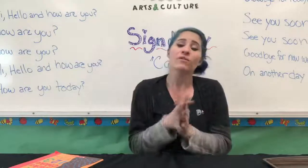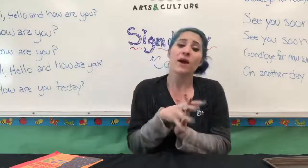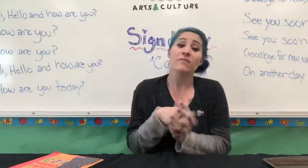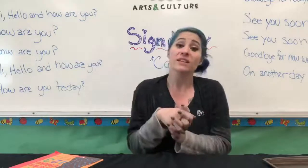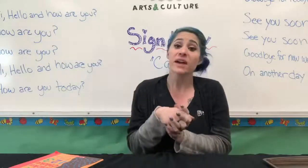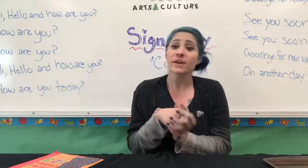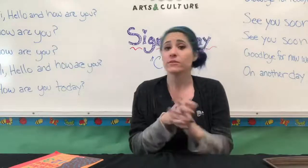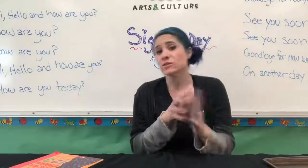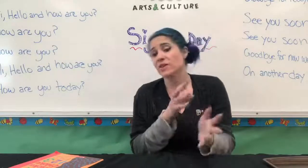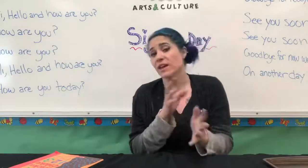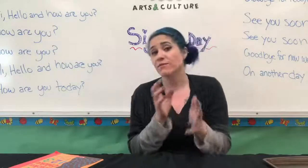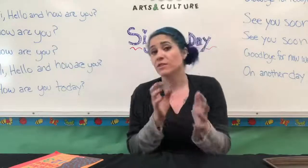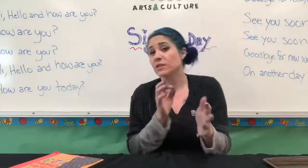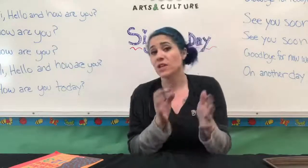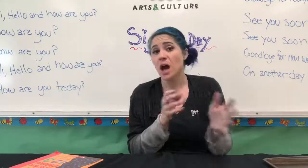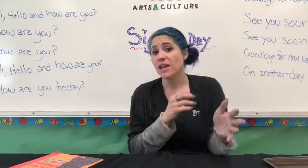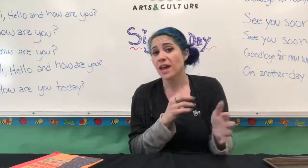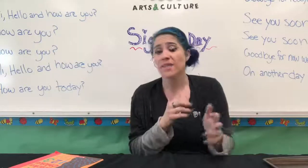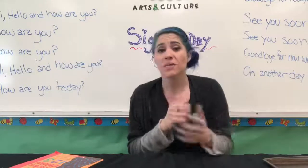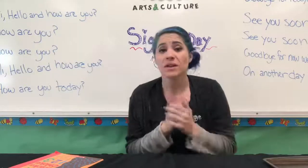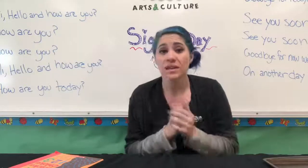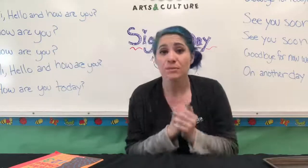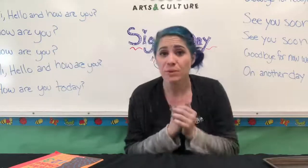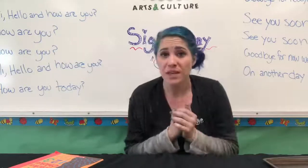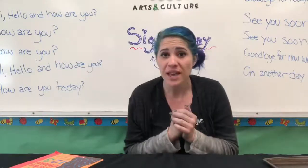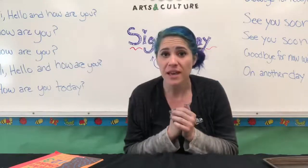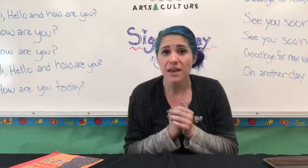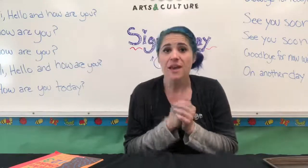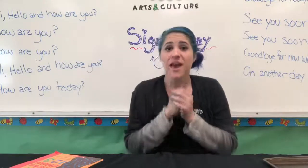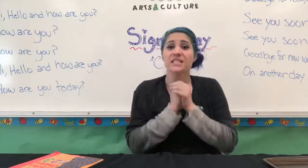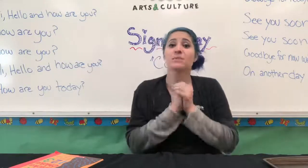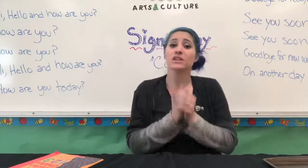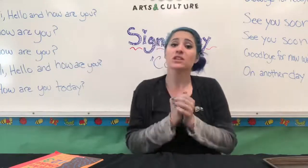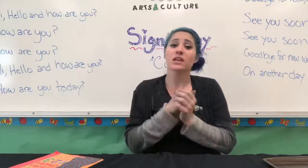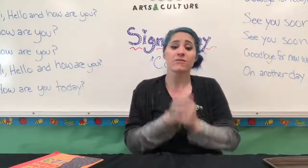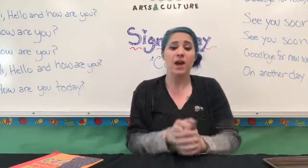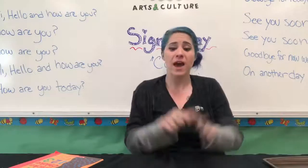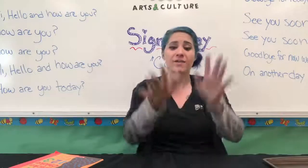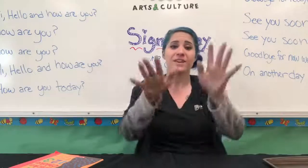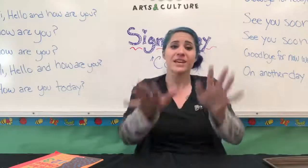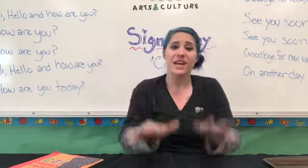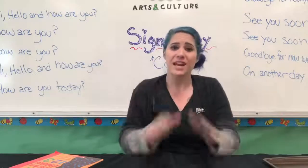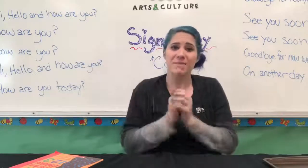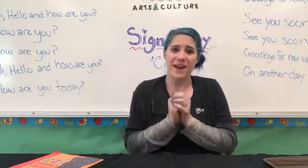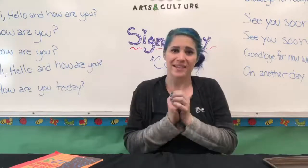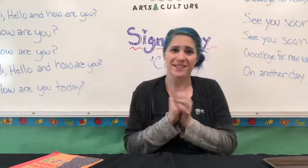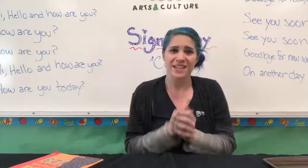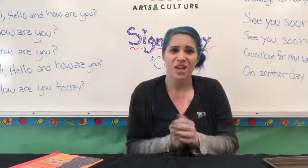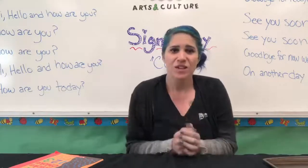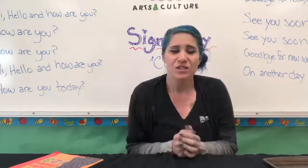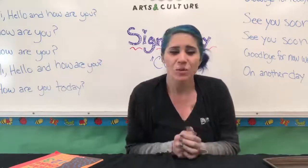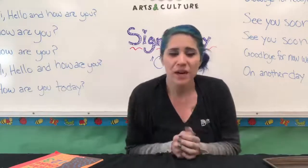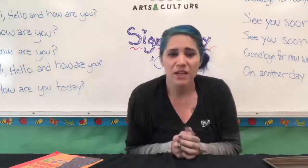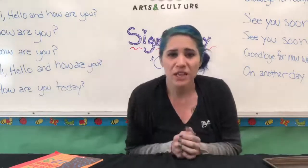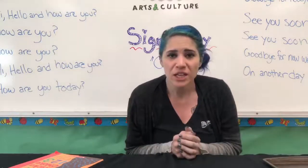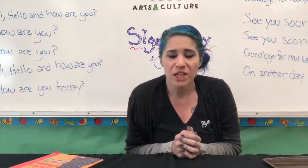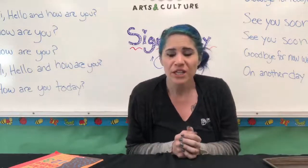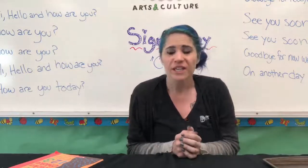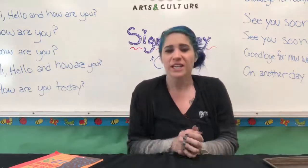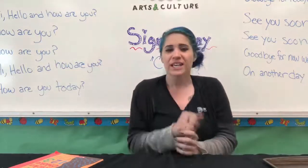have any toddlers who can't fully talk yet and they want to communicate, especially if you have any pets. So we're going to learn